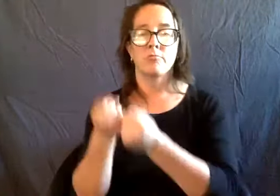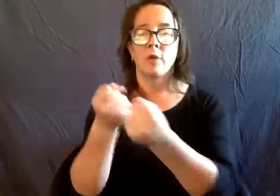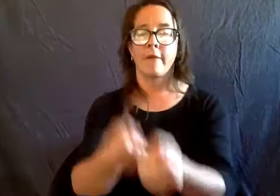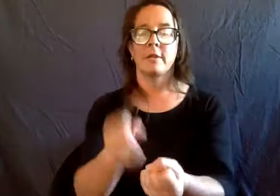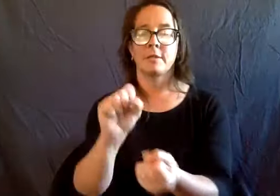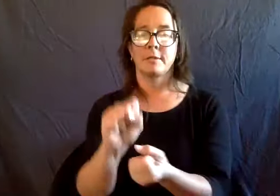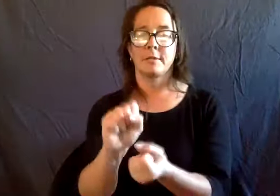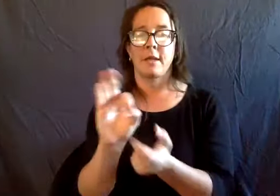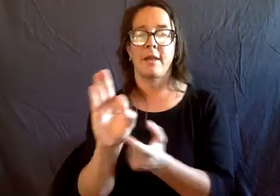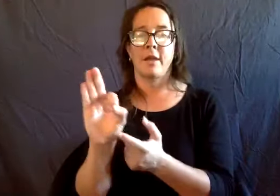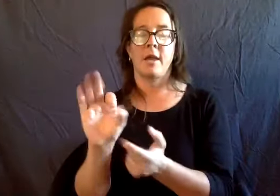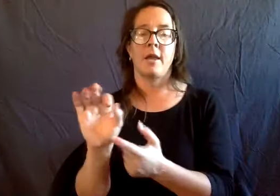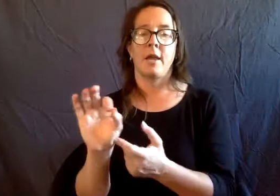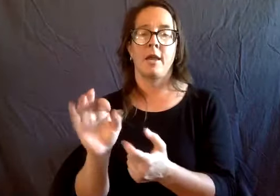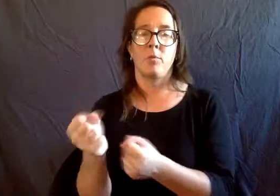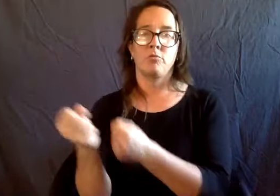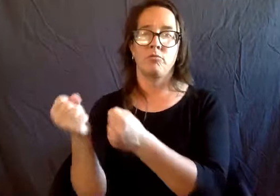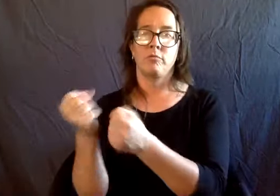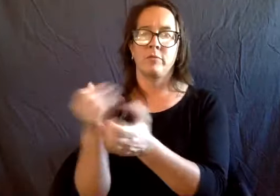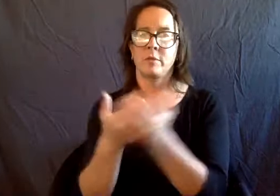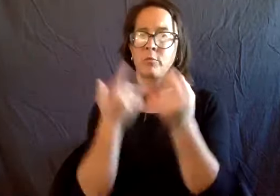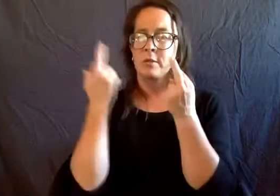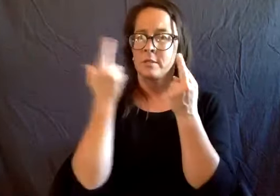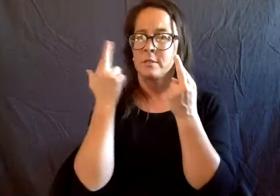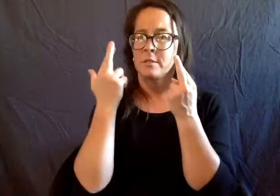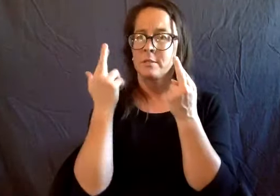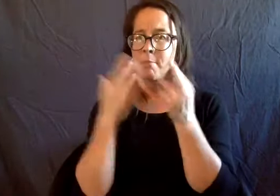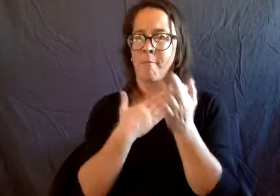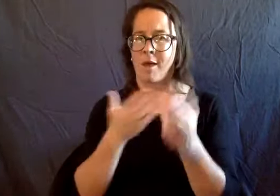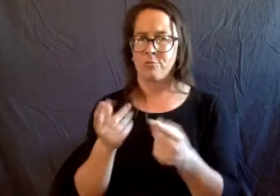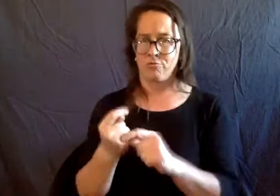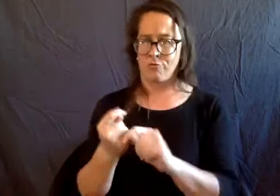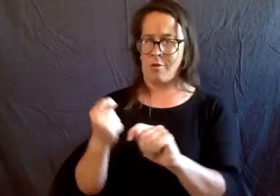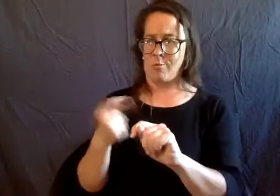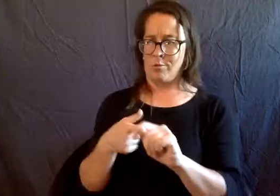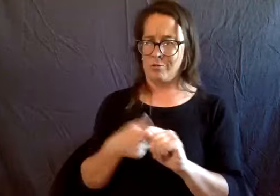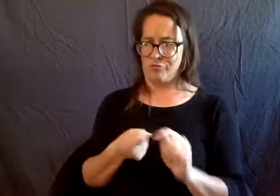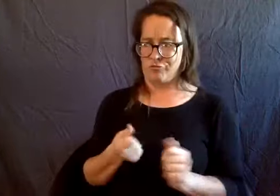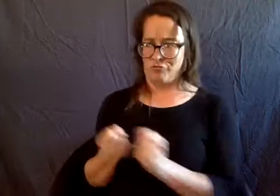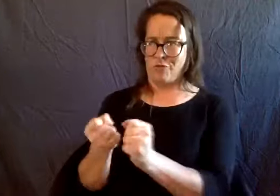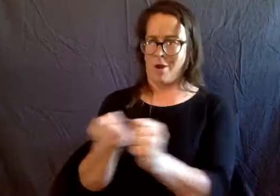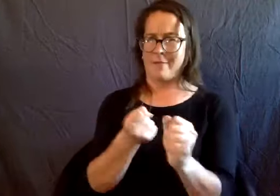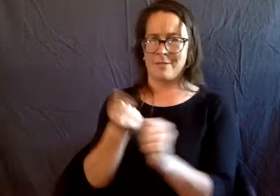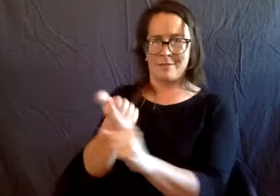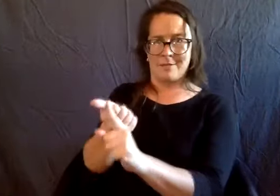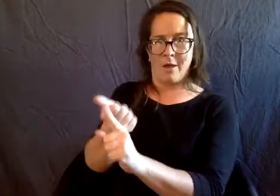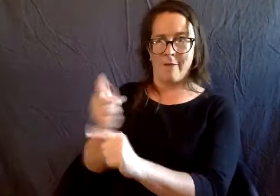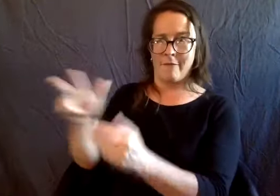my truck would drive up to Andy's Liquorette to the drive-up window of its own volition. Like I didn't even do that. And